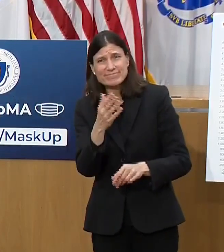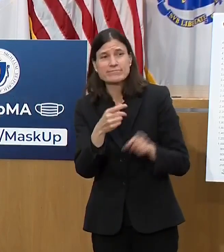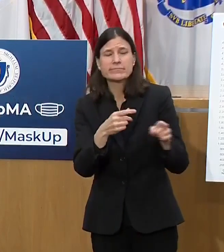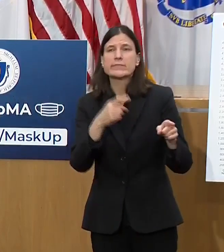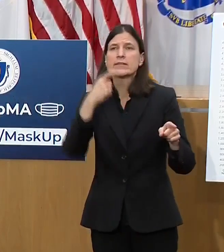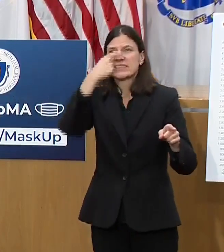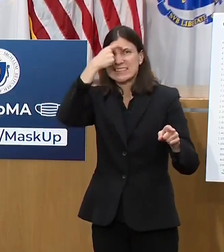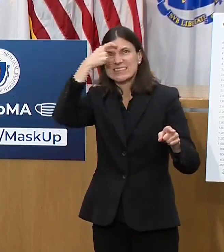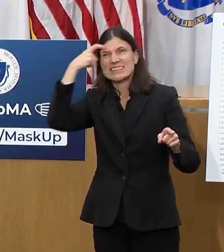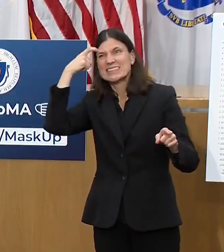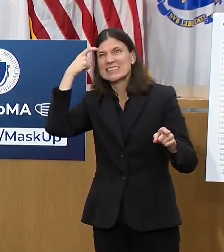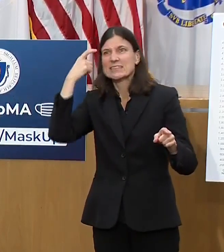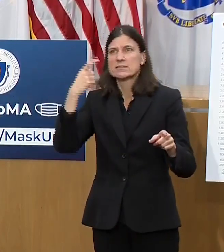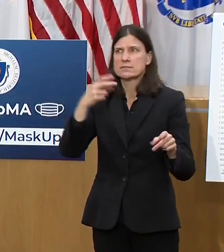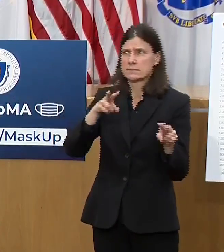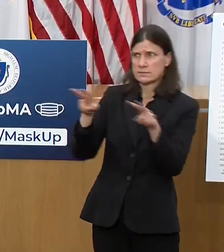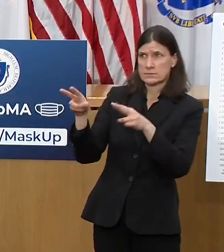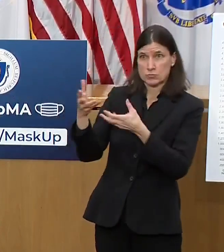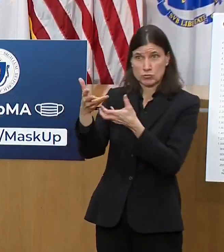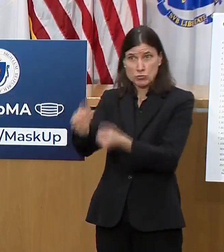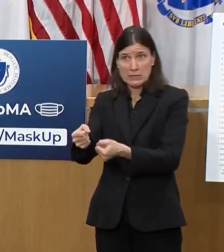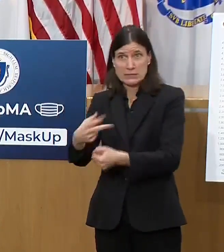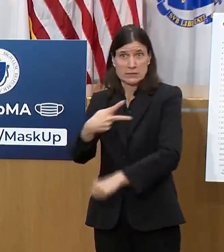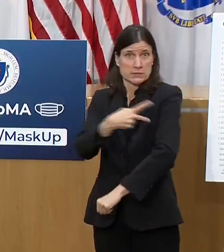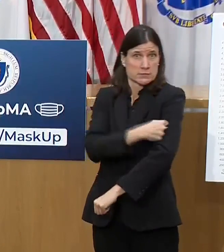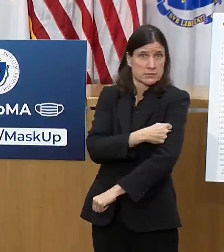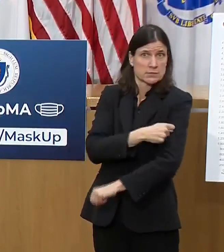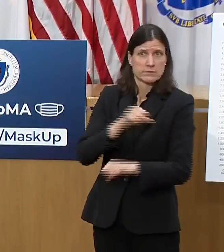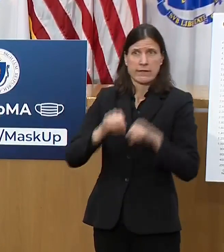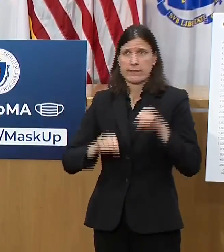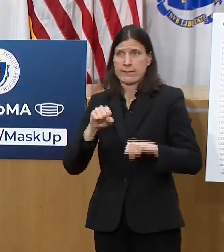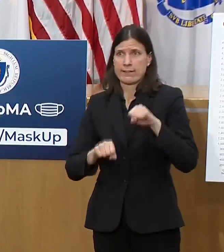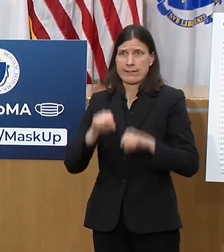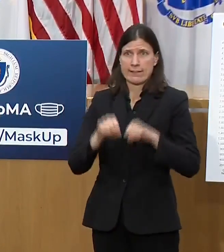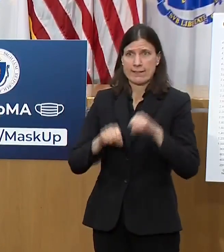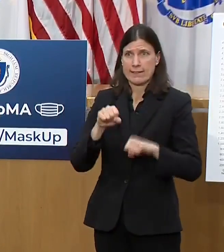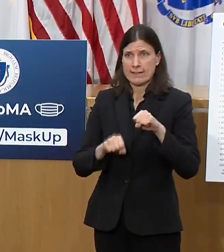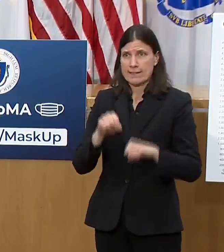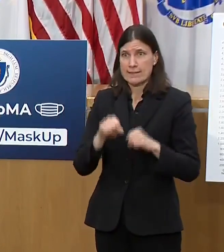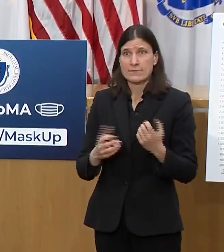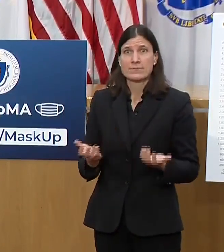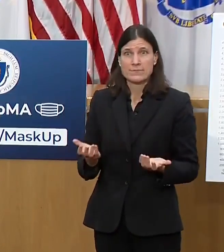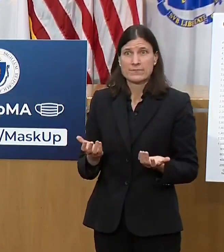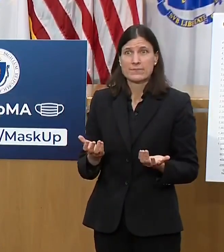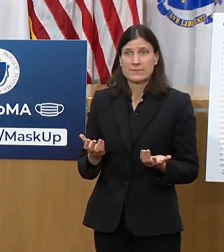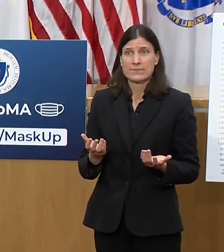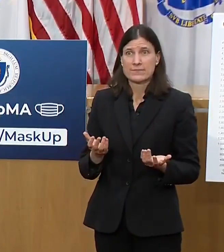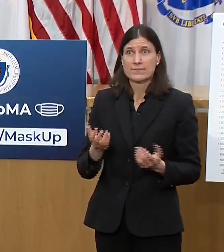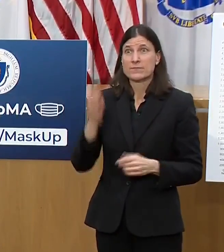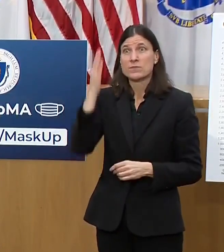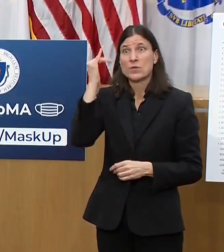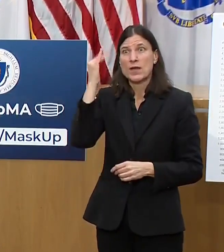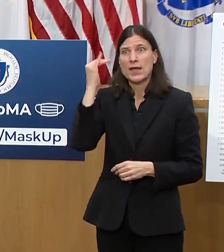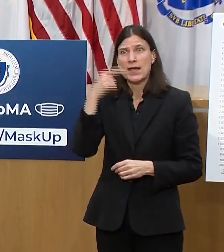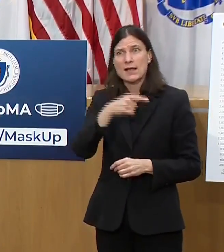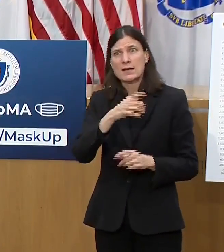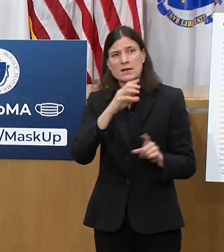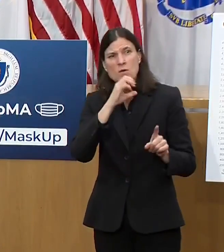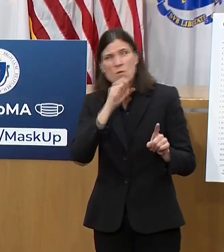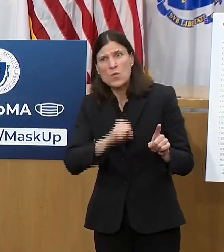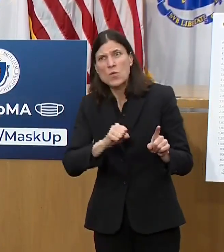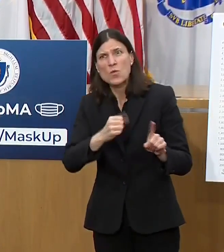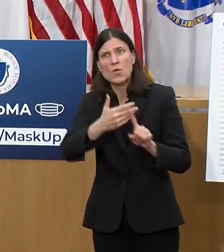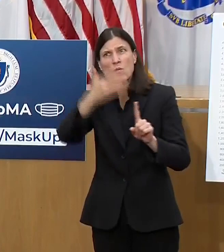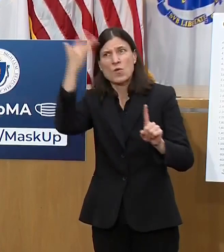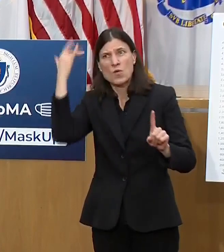it's a matter of looking at the timing at during that time when those things were happening versus now. There's a lot more transparency. There's a lot